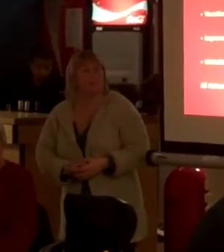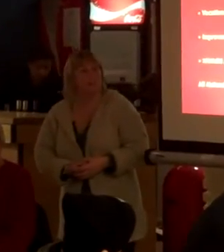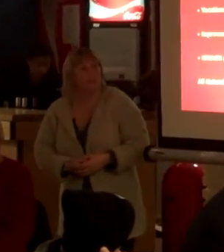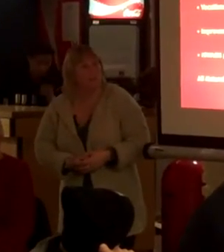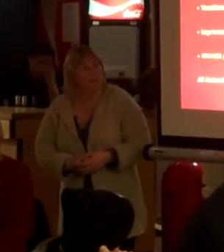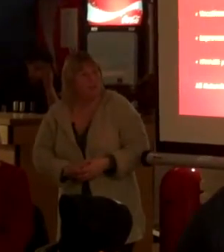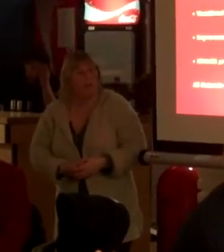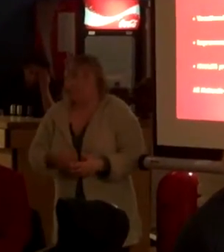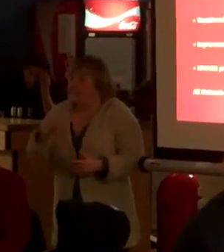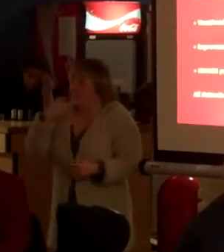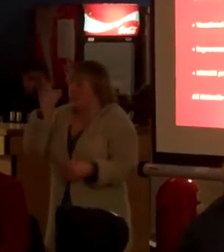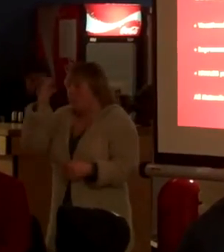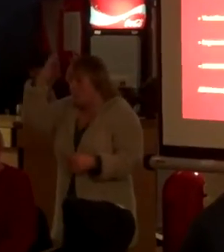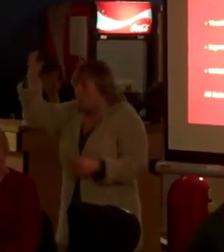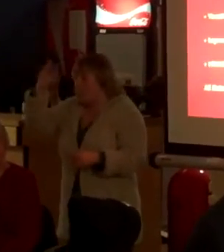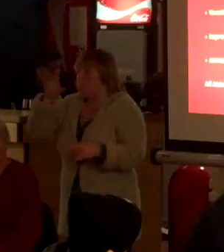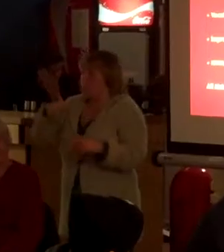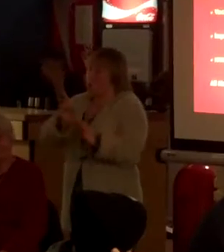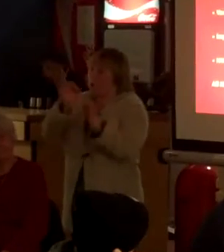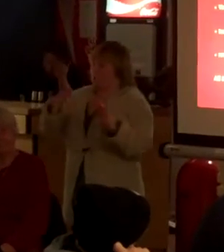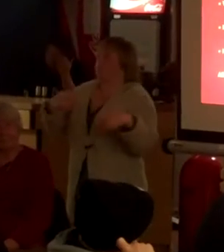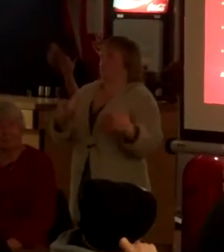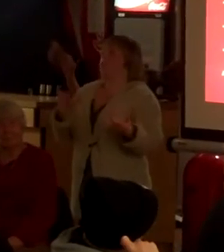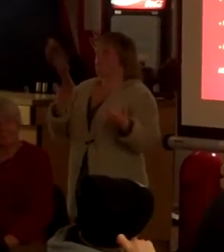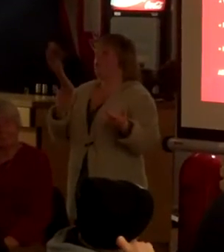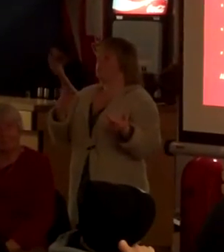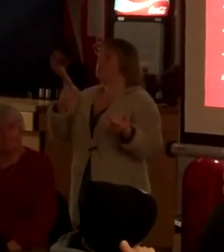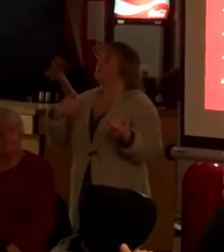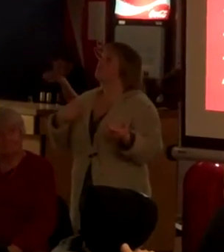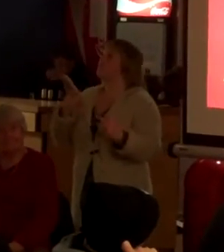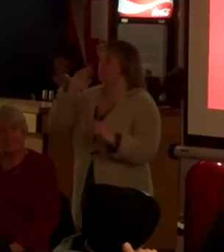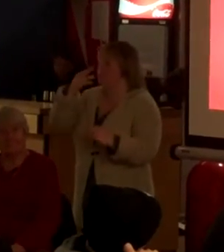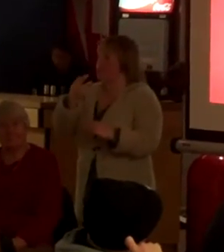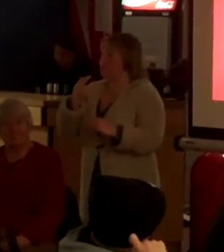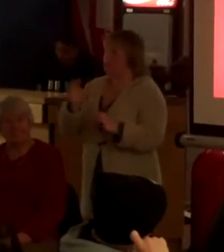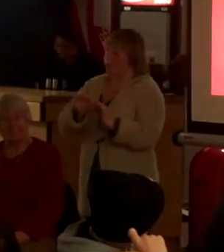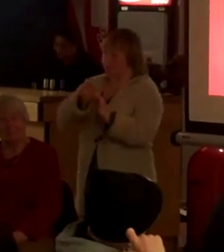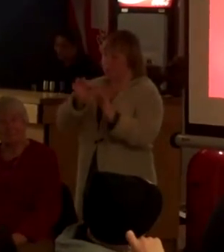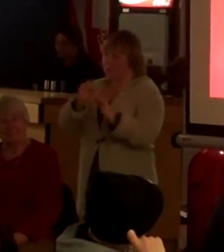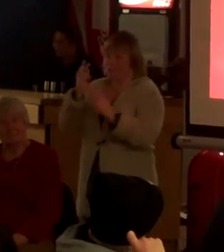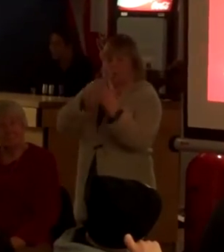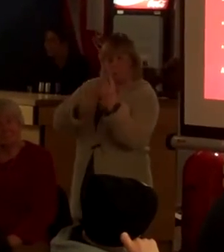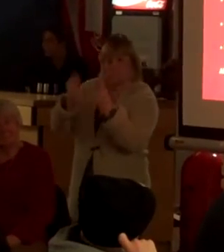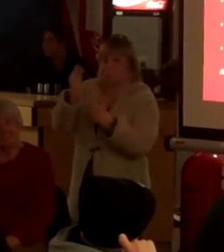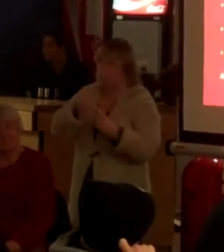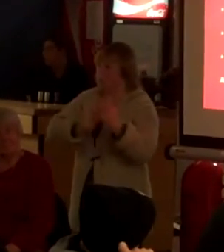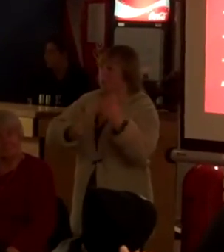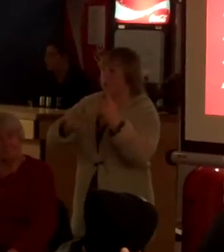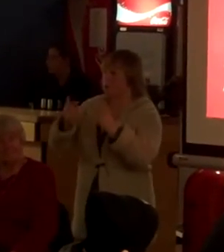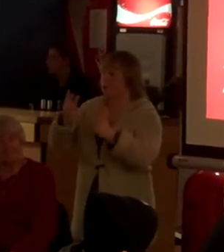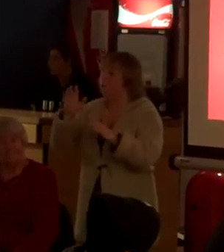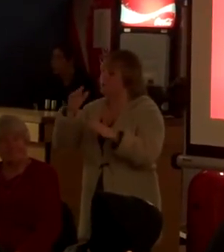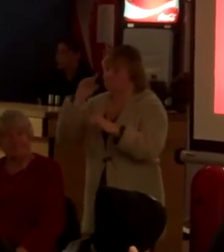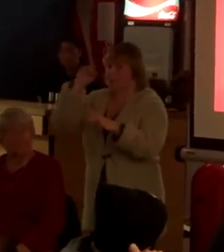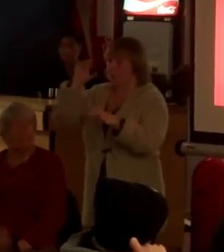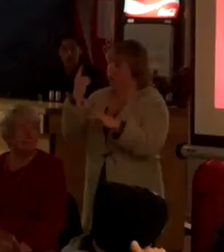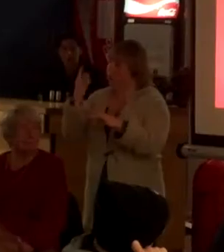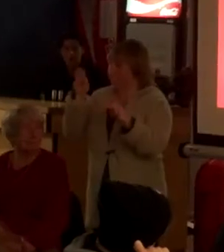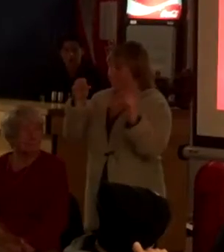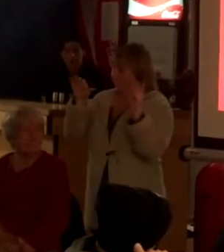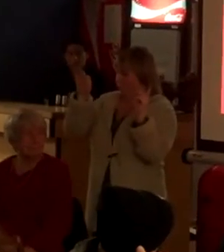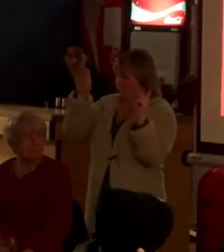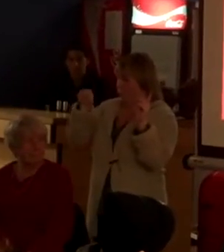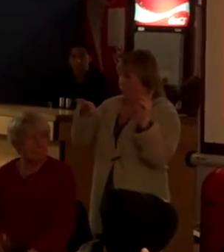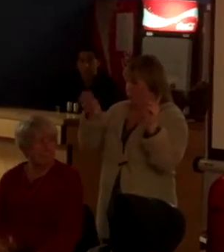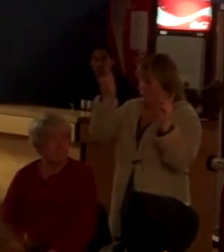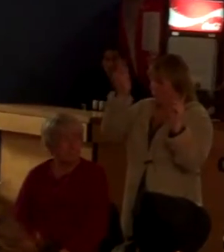for every problem, there must be a solution. People will try to find a solution. You must have heard about Matendo. Matendo